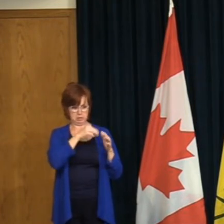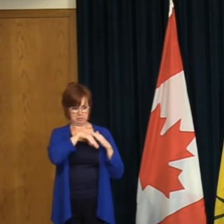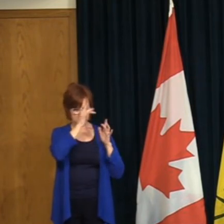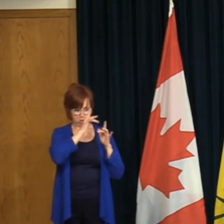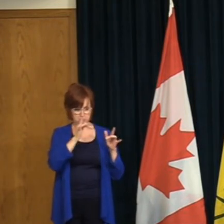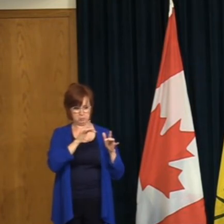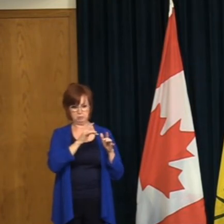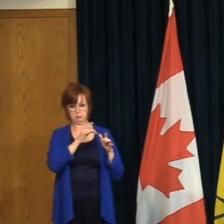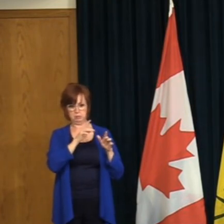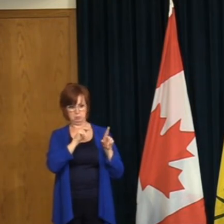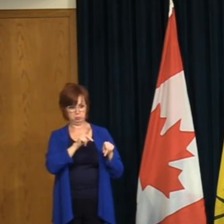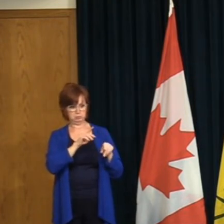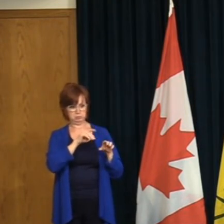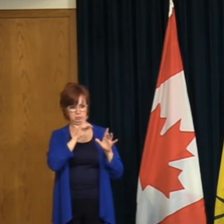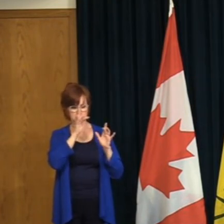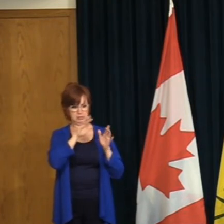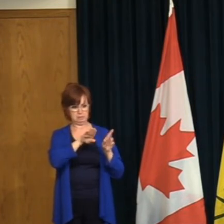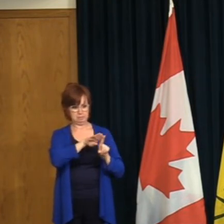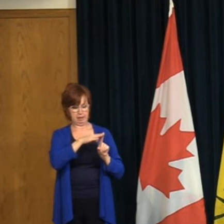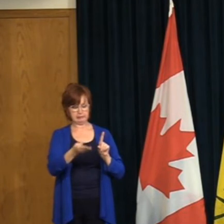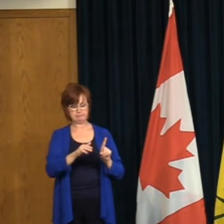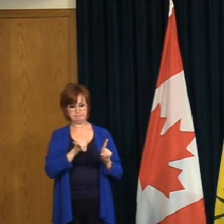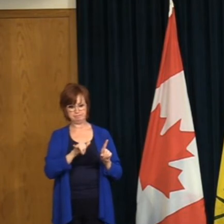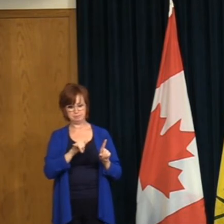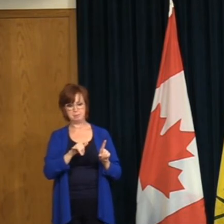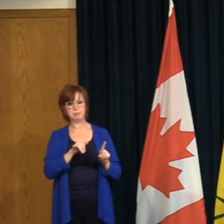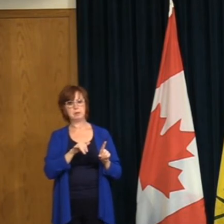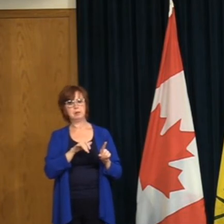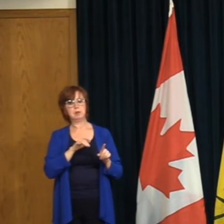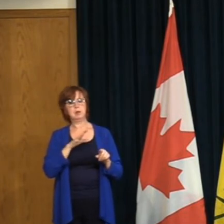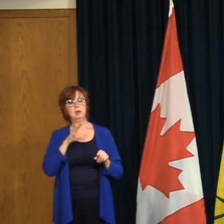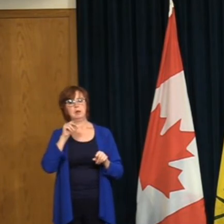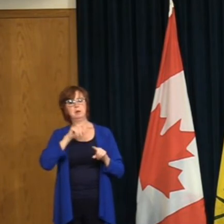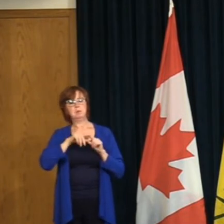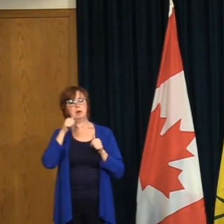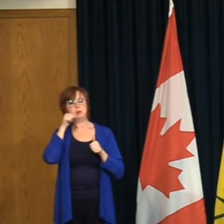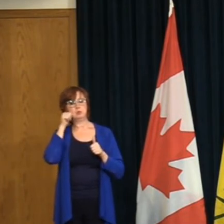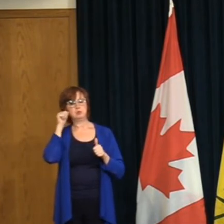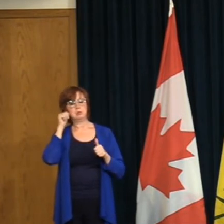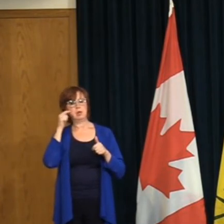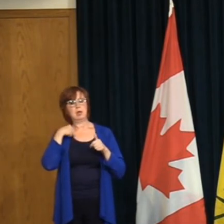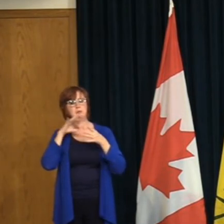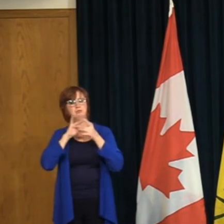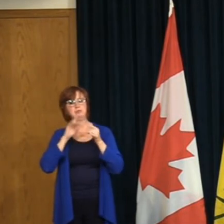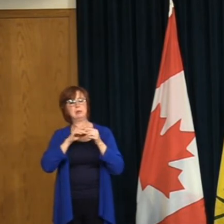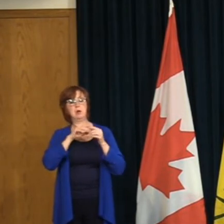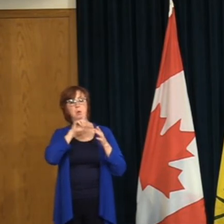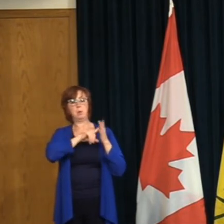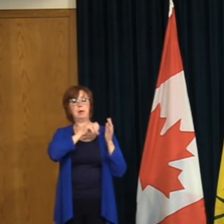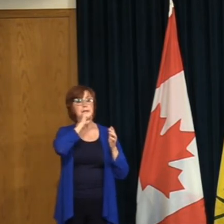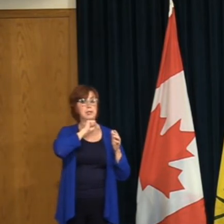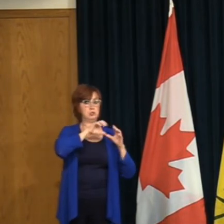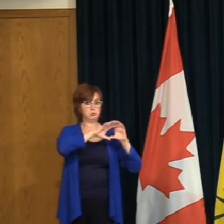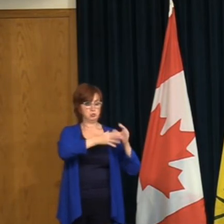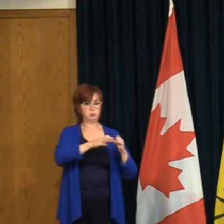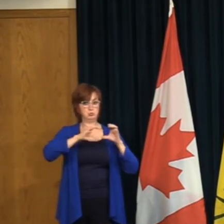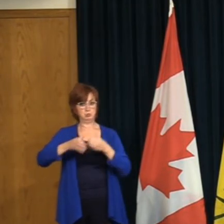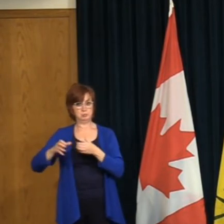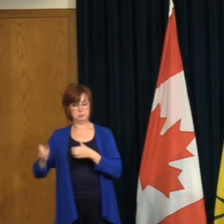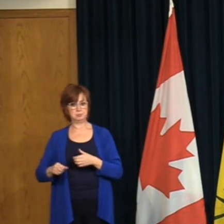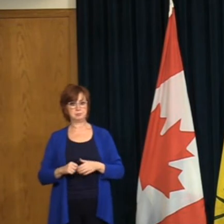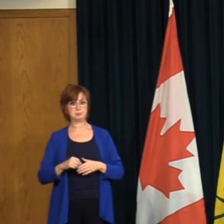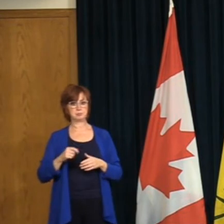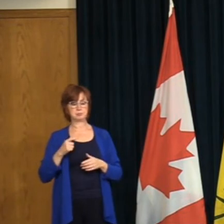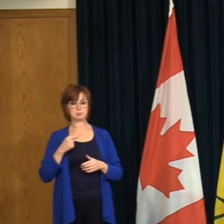away. Having said that, I did provide a summary yesterday of the age ranges of the 10 deaths we've had and a summary of the age ranges of the